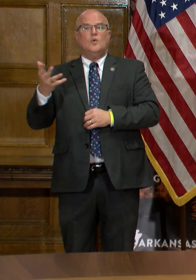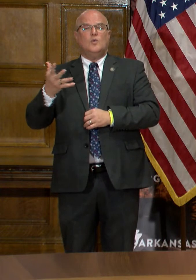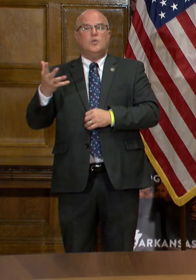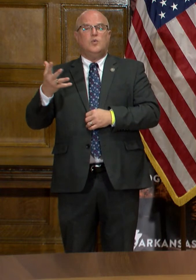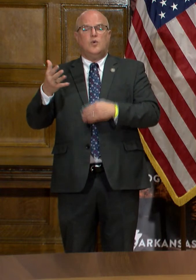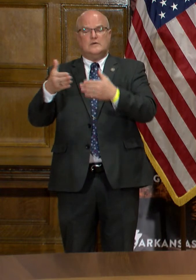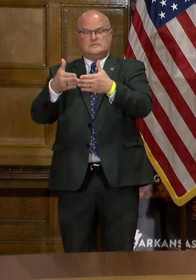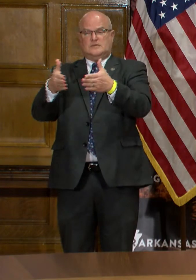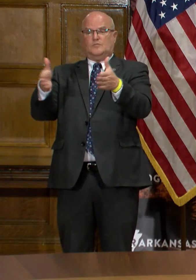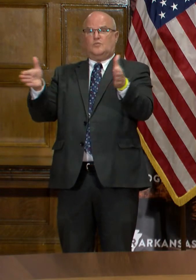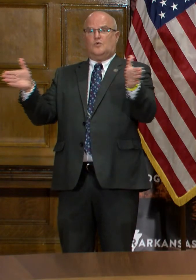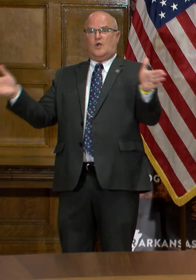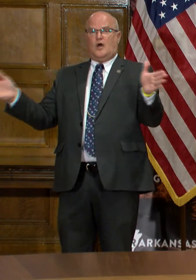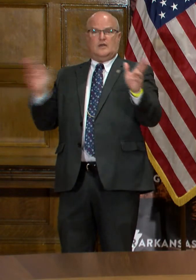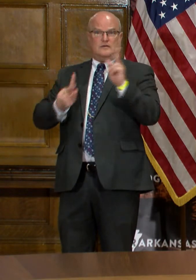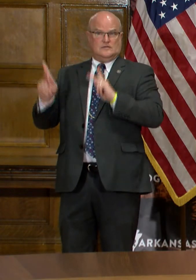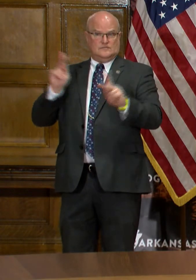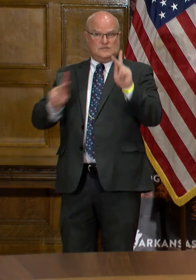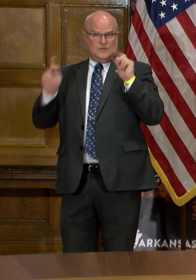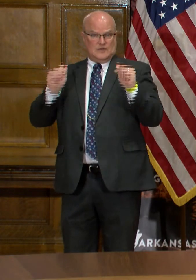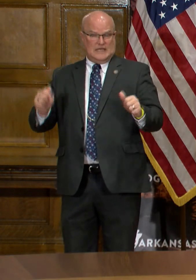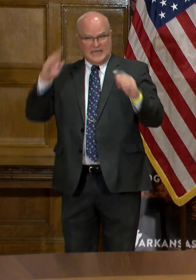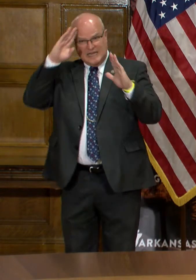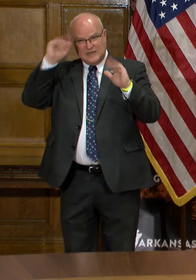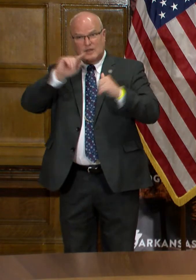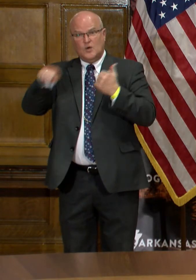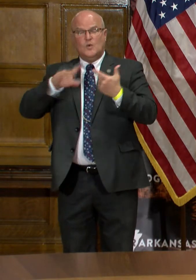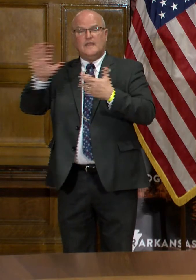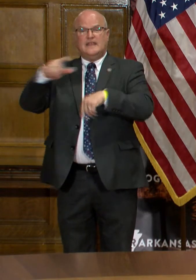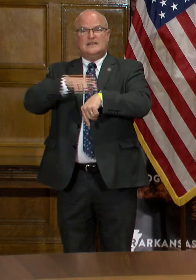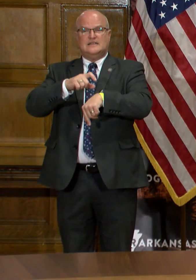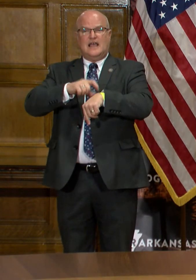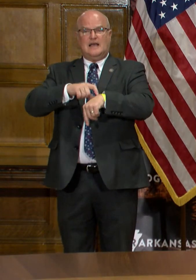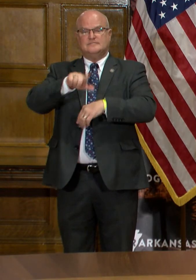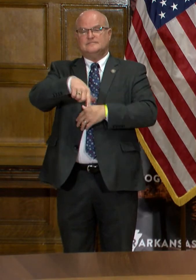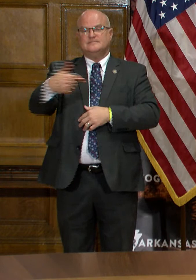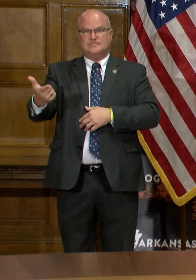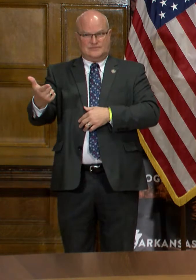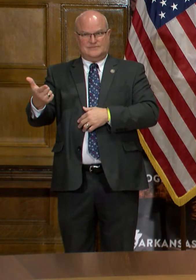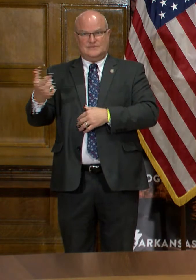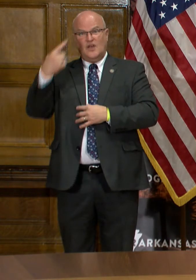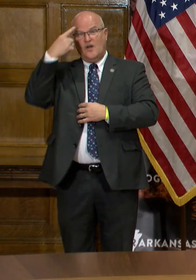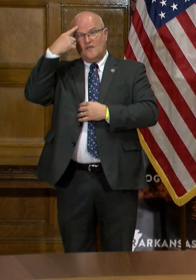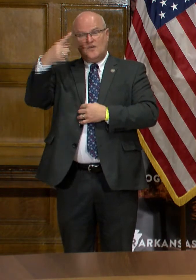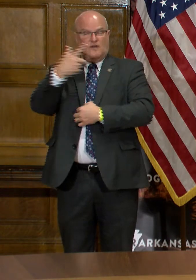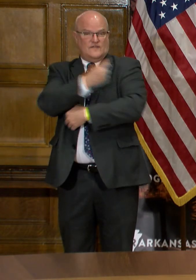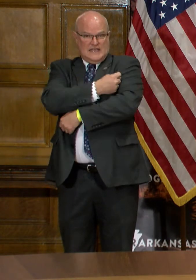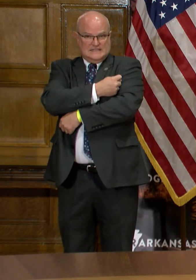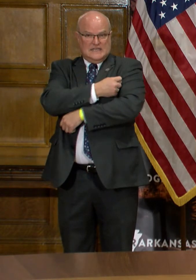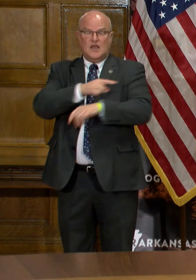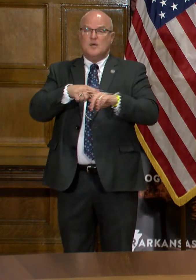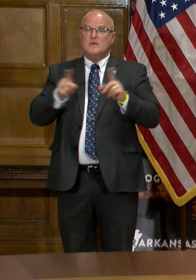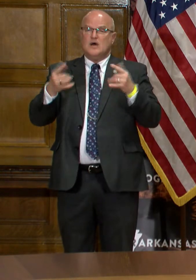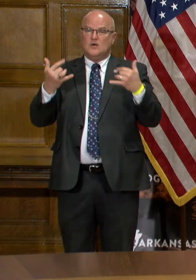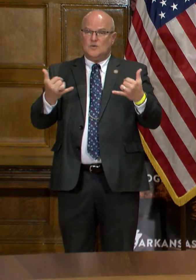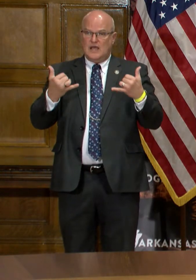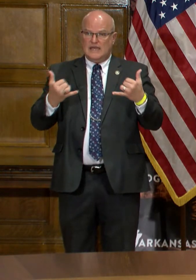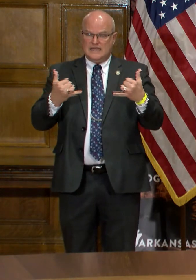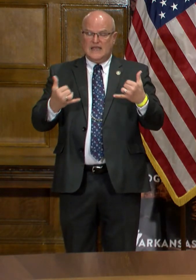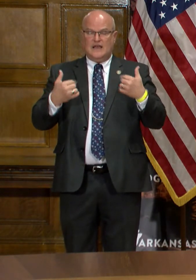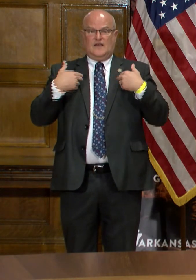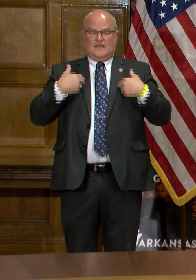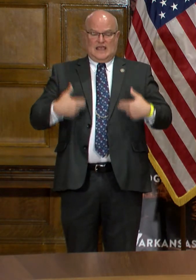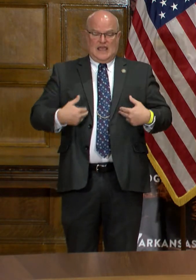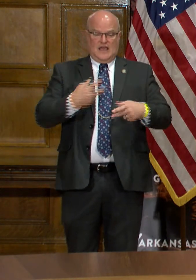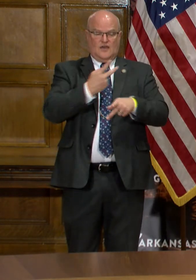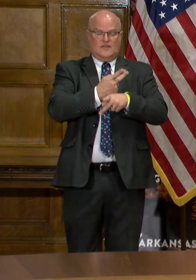broader population can expect in terms of when their turn will come for a vaccine. But we've got to get our